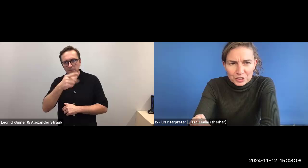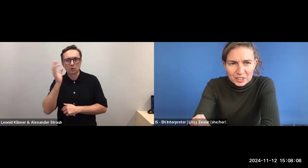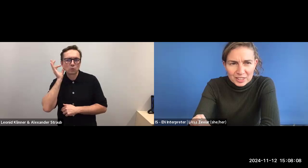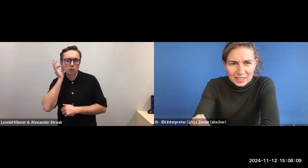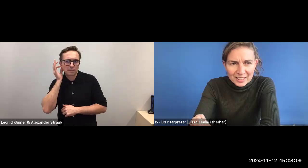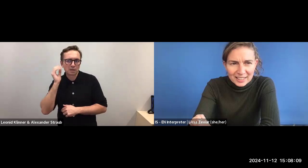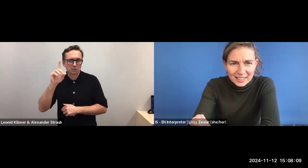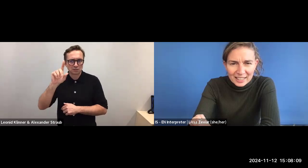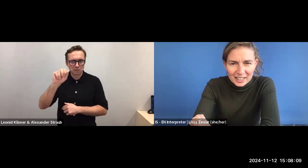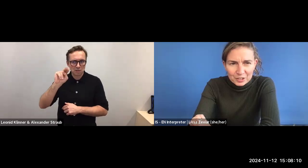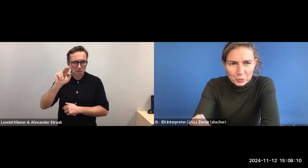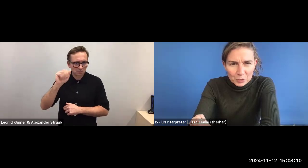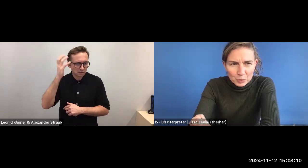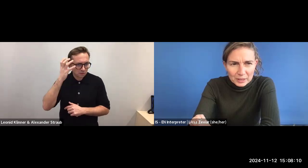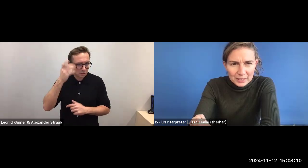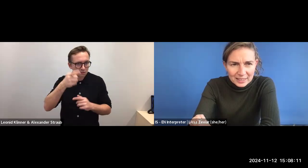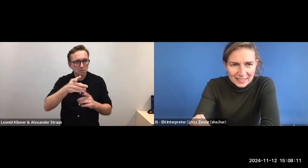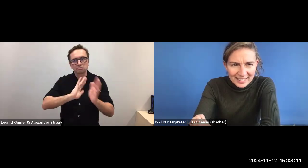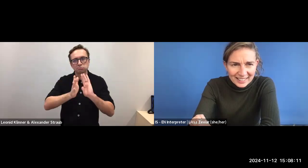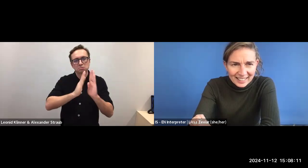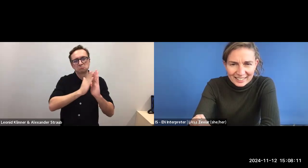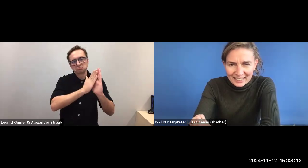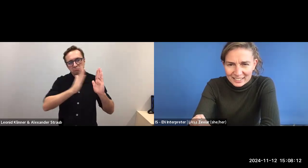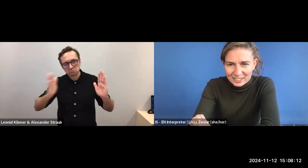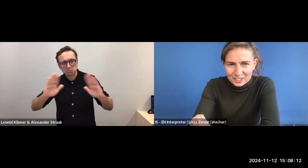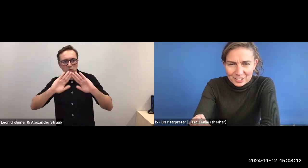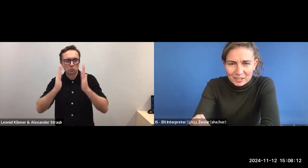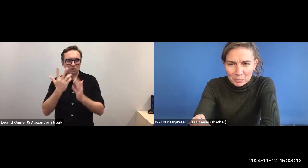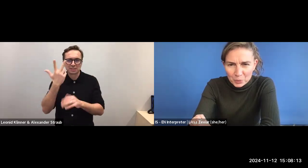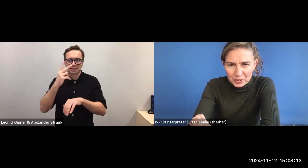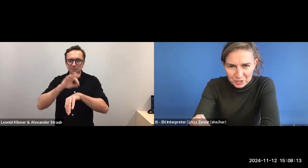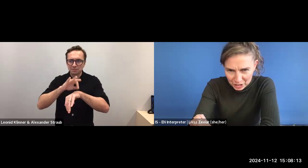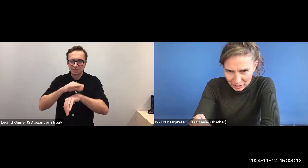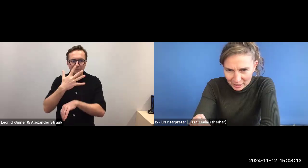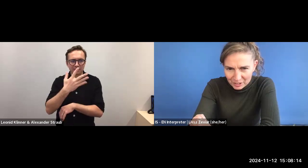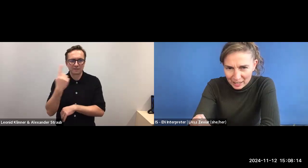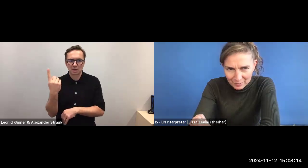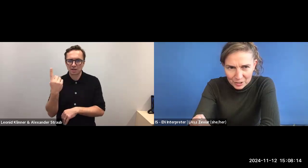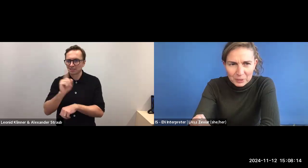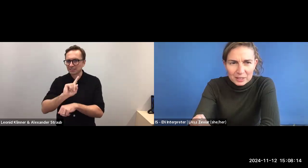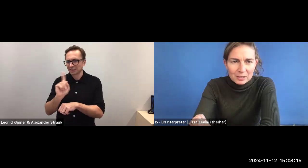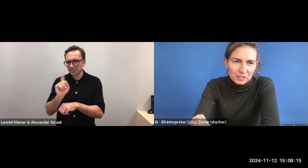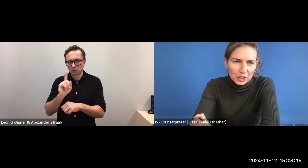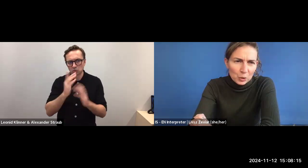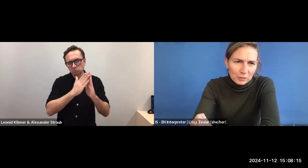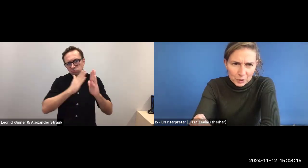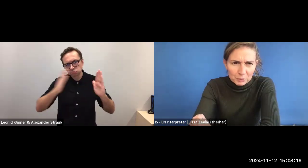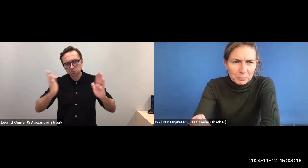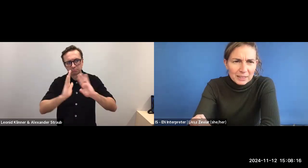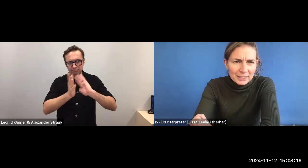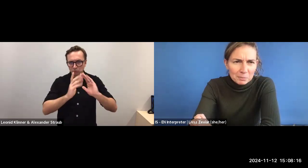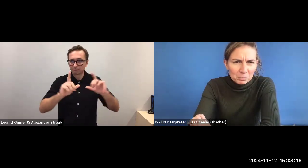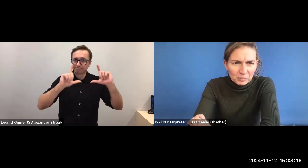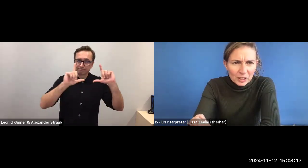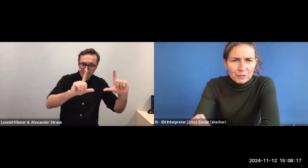see first, there's one woman and Alexander both sharing that they have their video of a